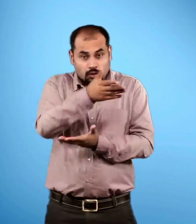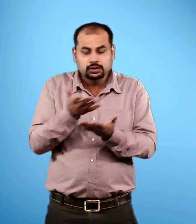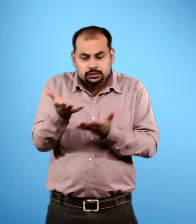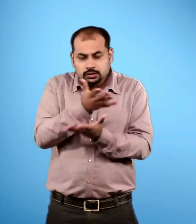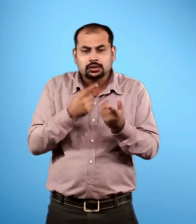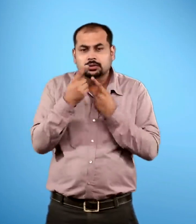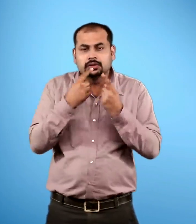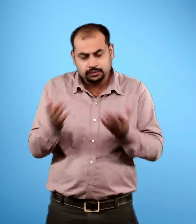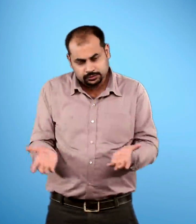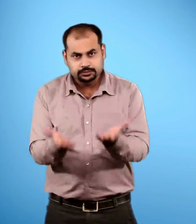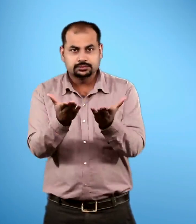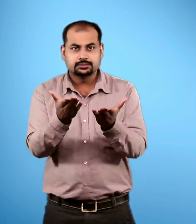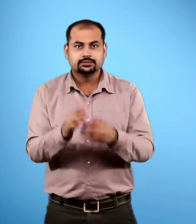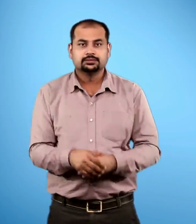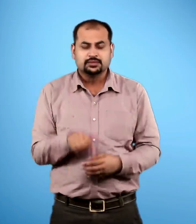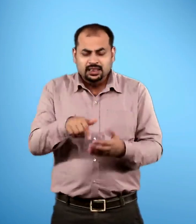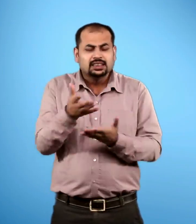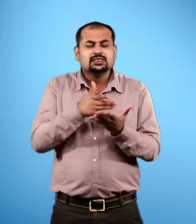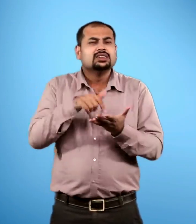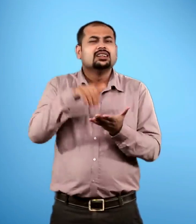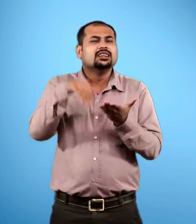Discuss how the motif here turns clockwise.